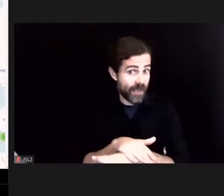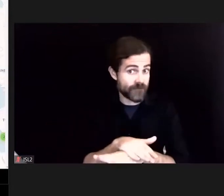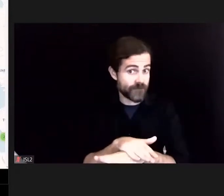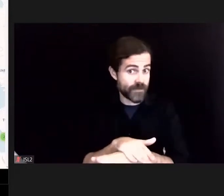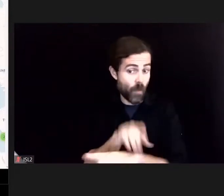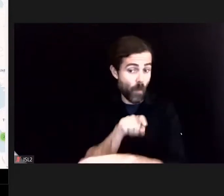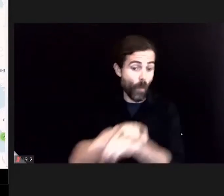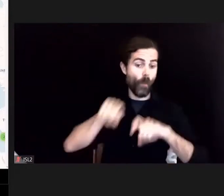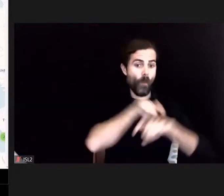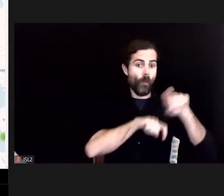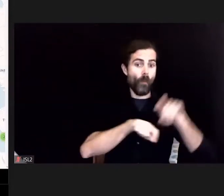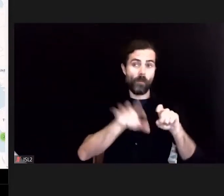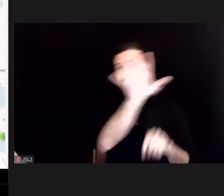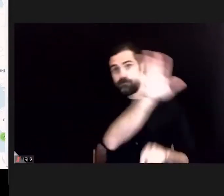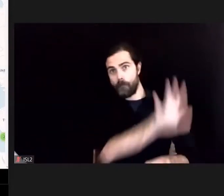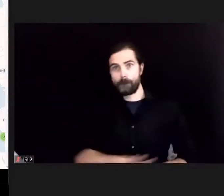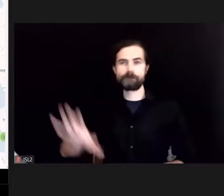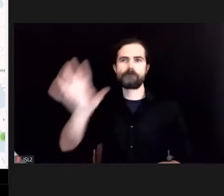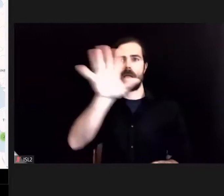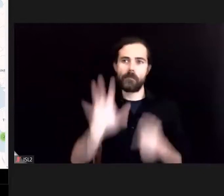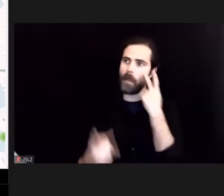other projects. As